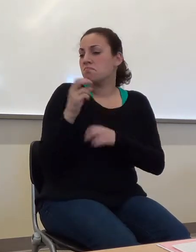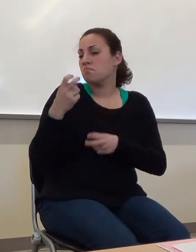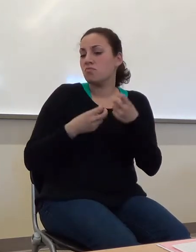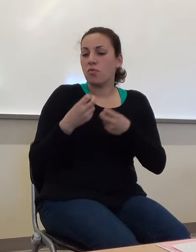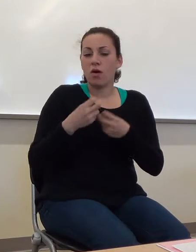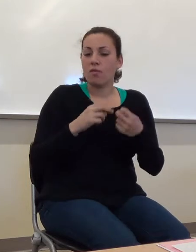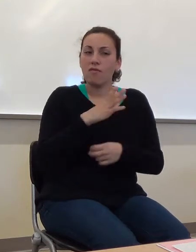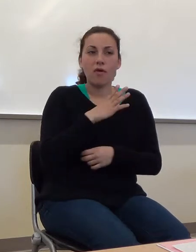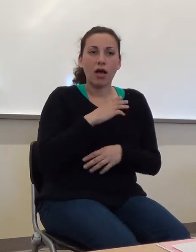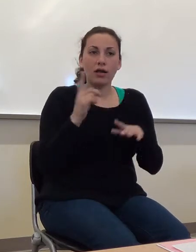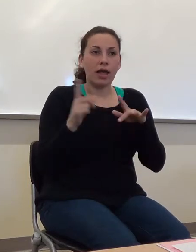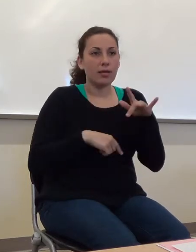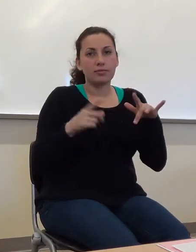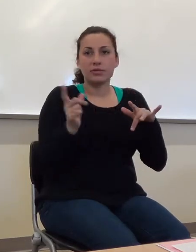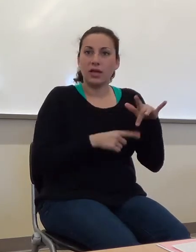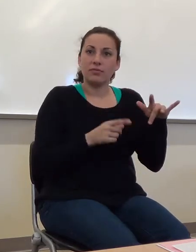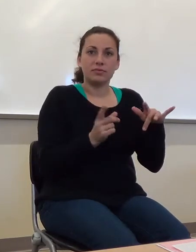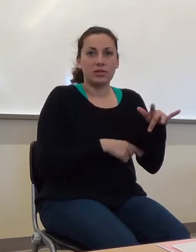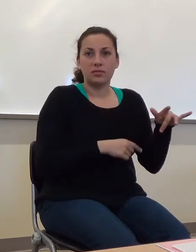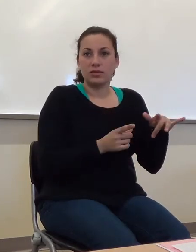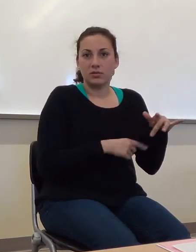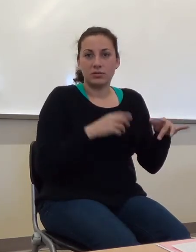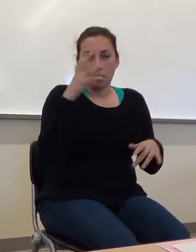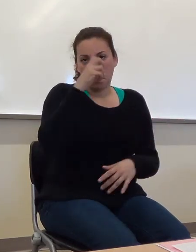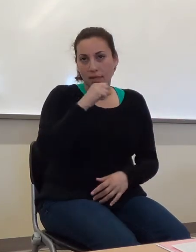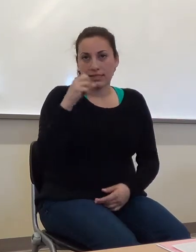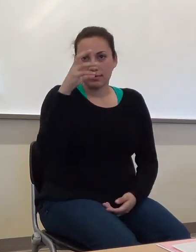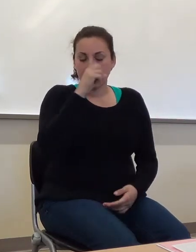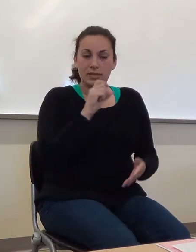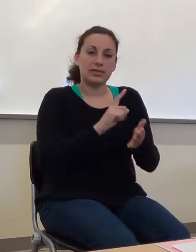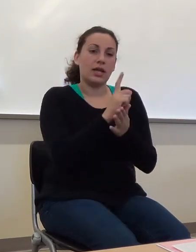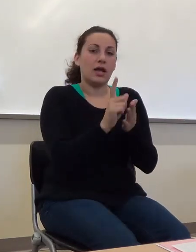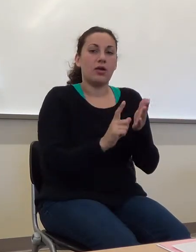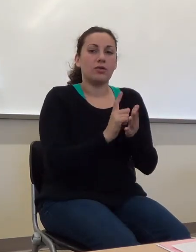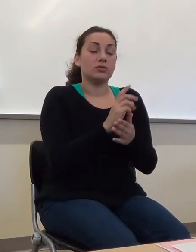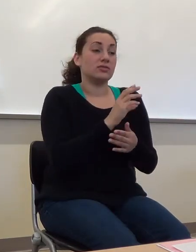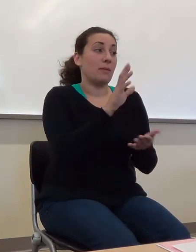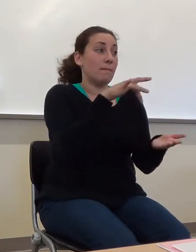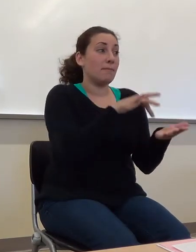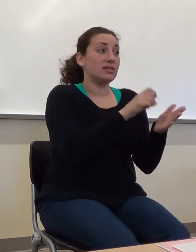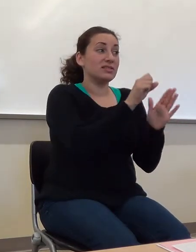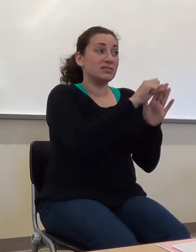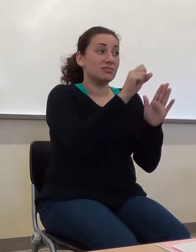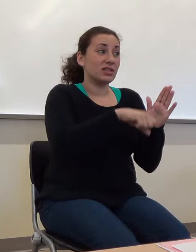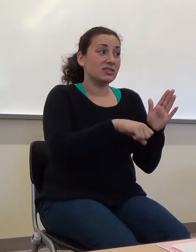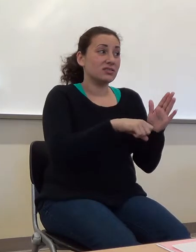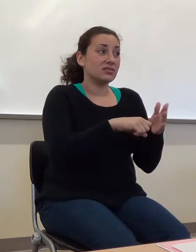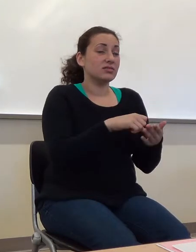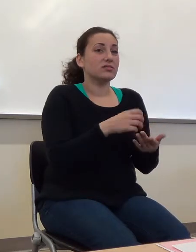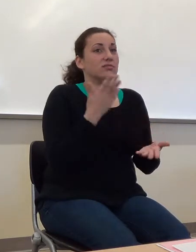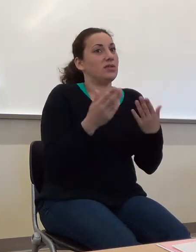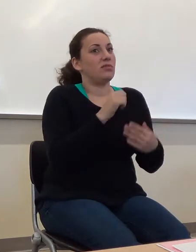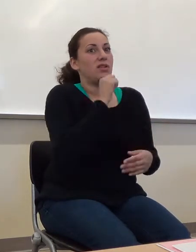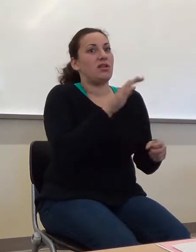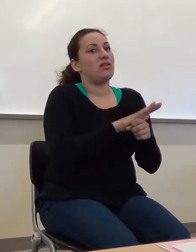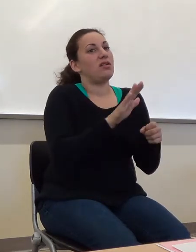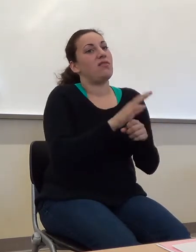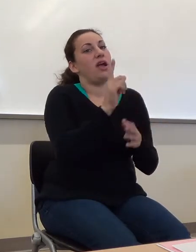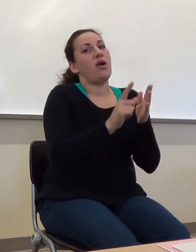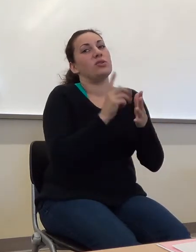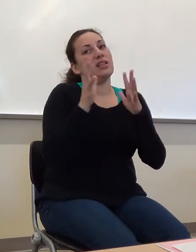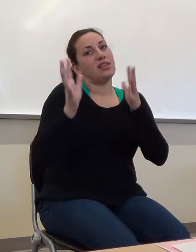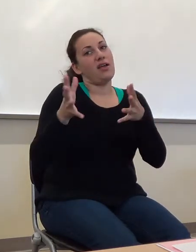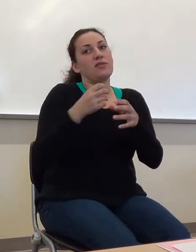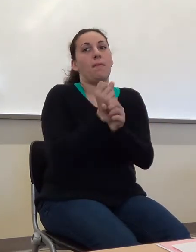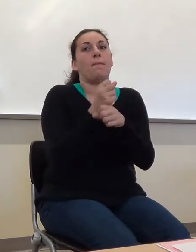keep missing, and then pretty soon you're going to, we get past mid-semester, you get to a point where there aren't enough hours left in the semester